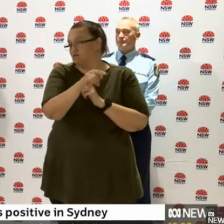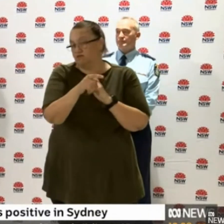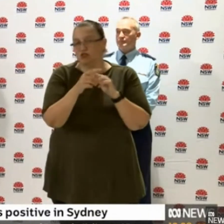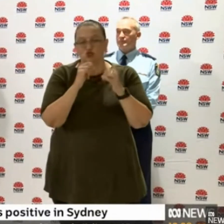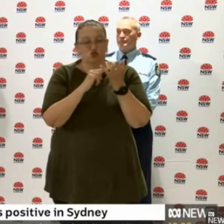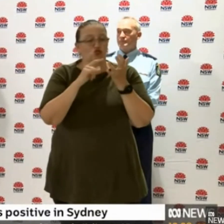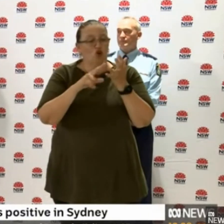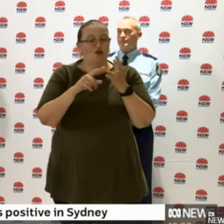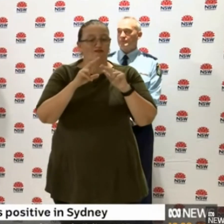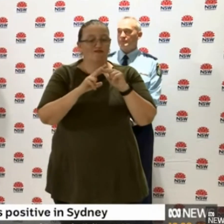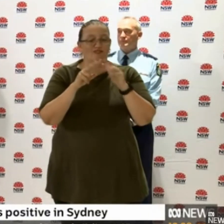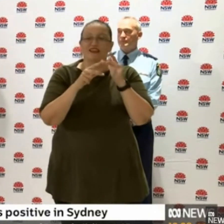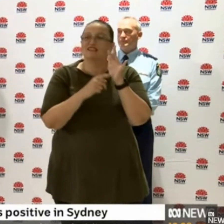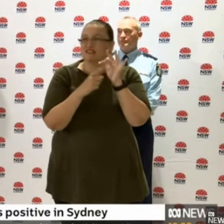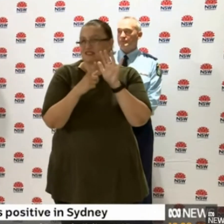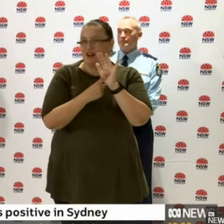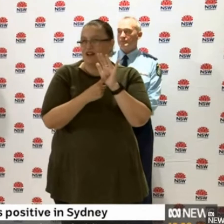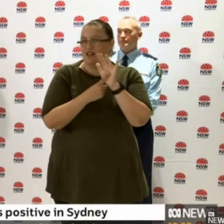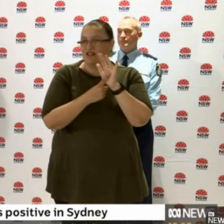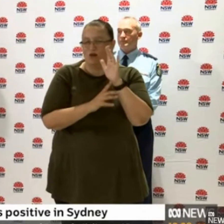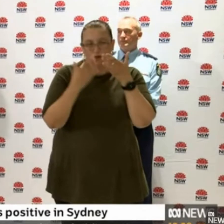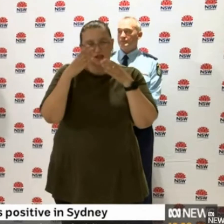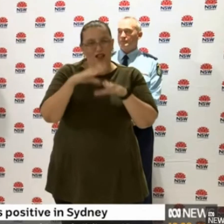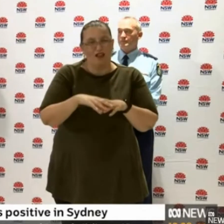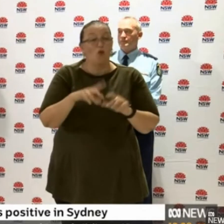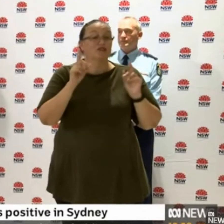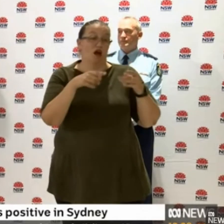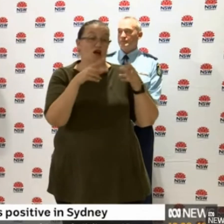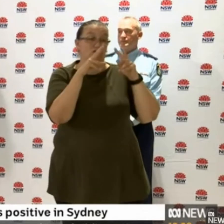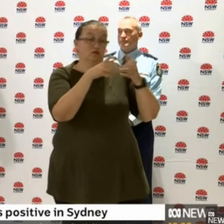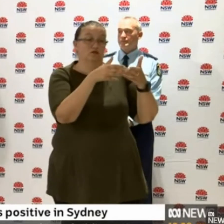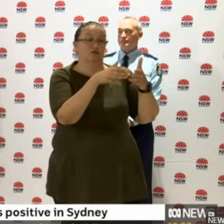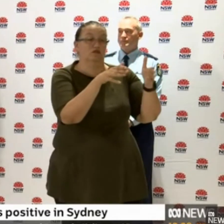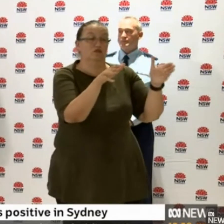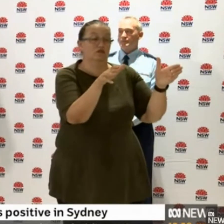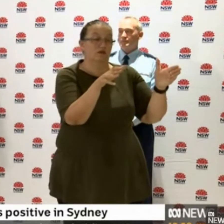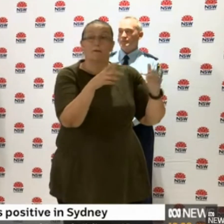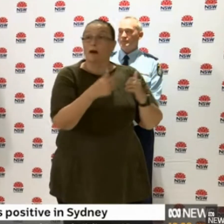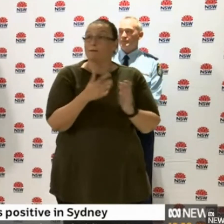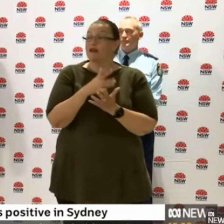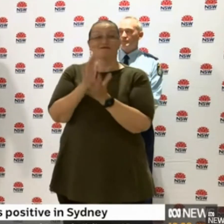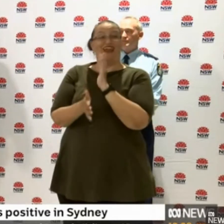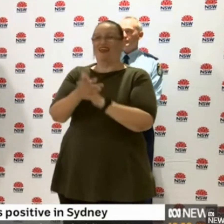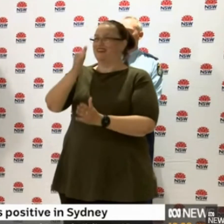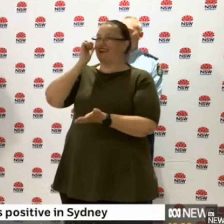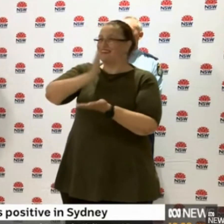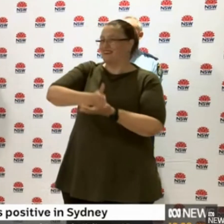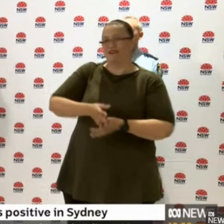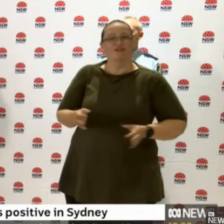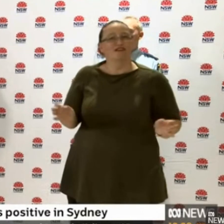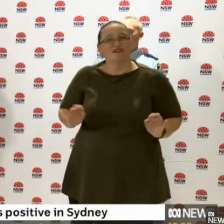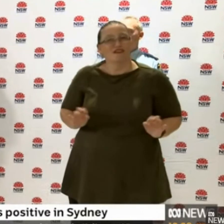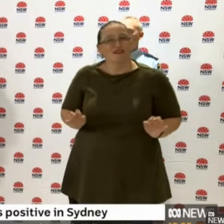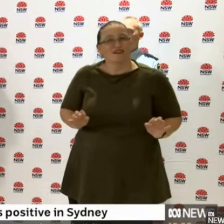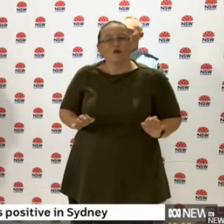pursue that line of inquiry. But as I said, we're also keeping an open mind as we need to in these investigations, but that